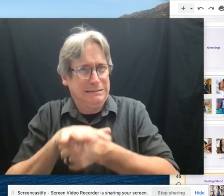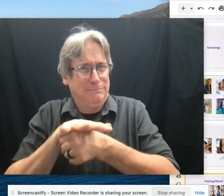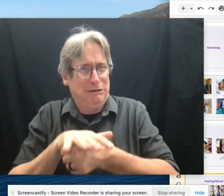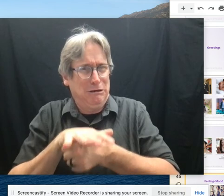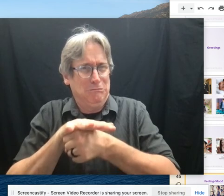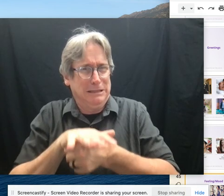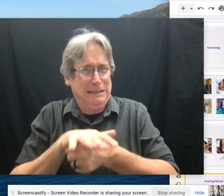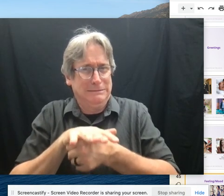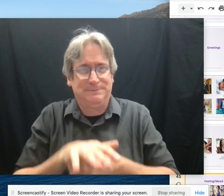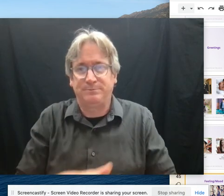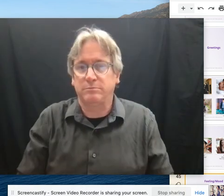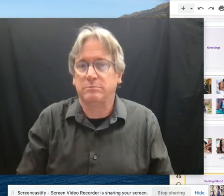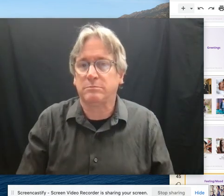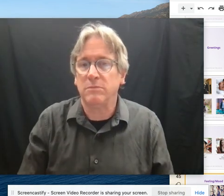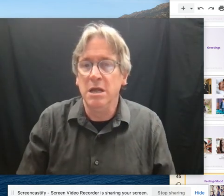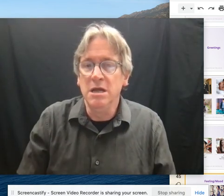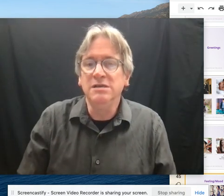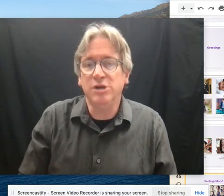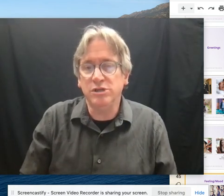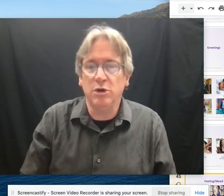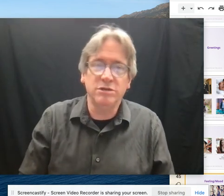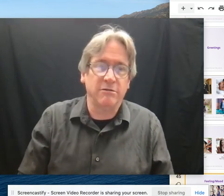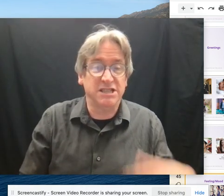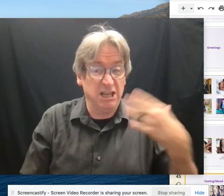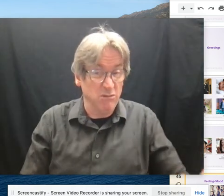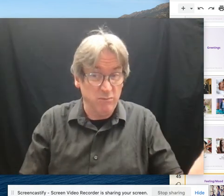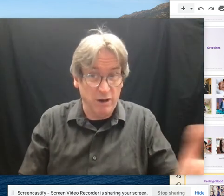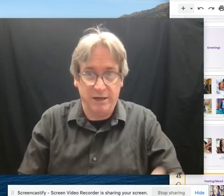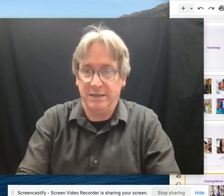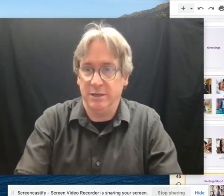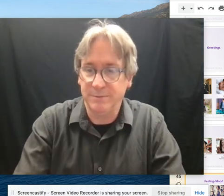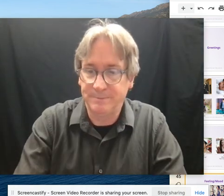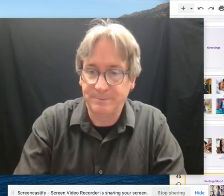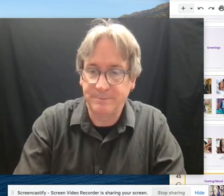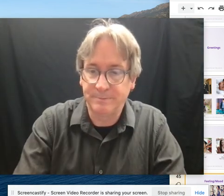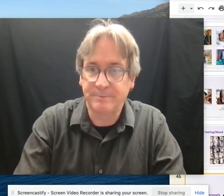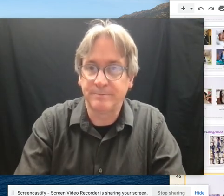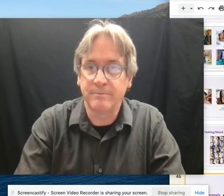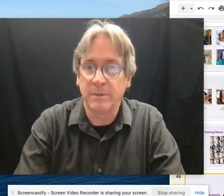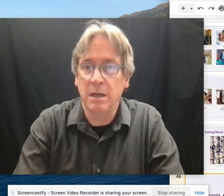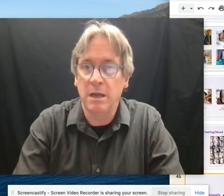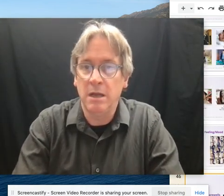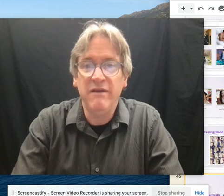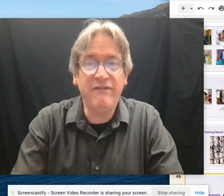like, I'm barely holding it in. So, tired, sick. We already did those.